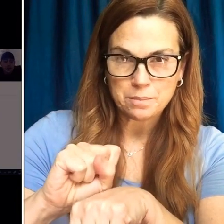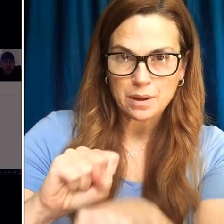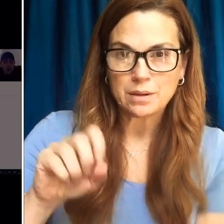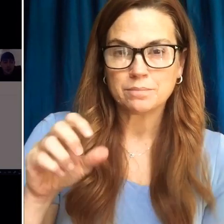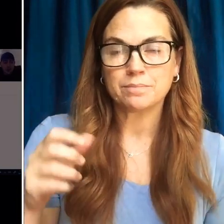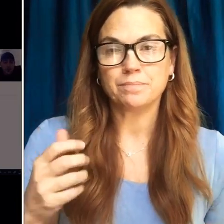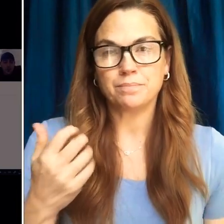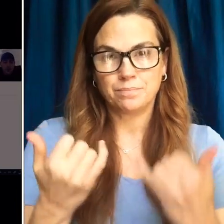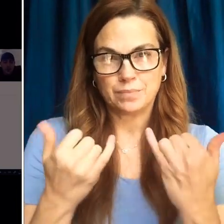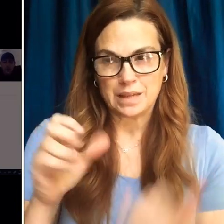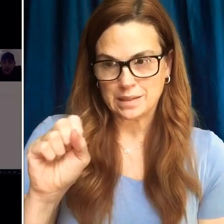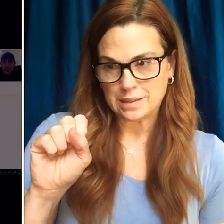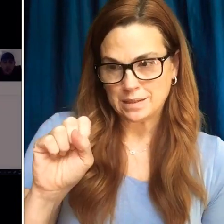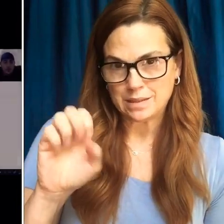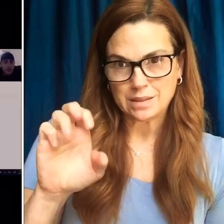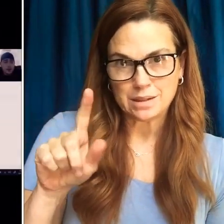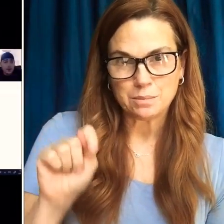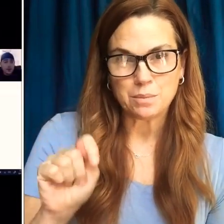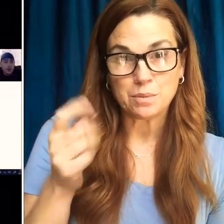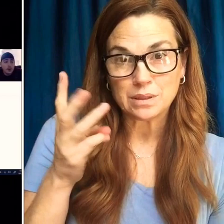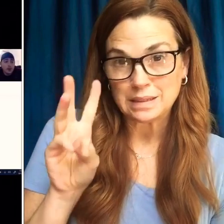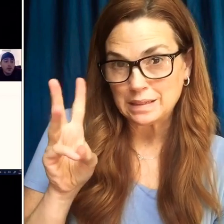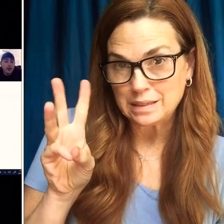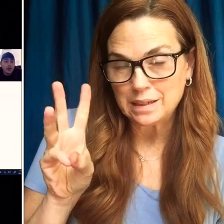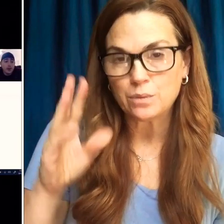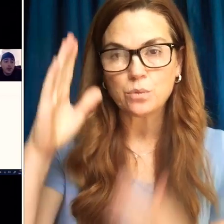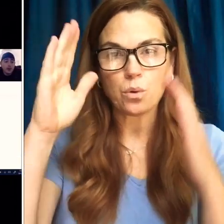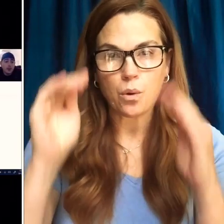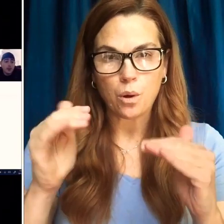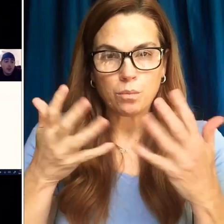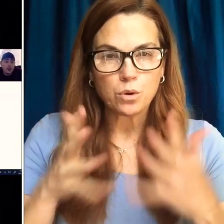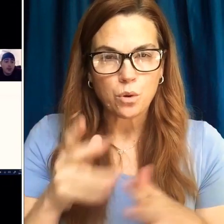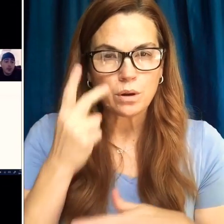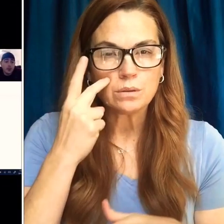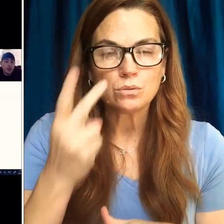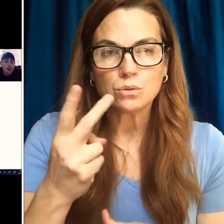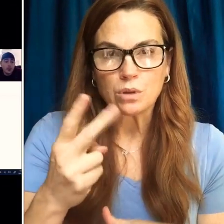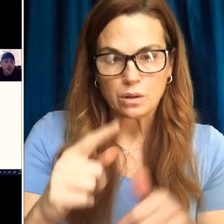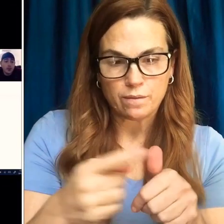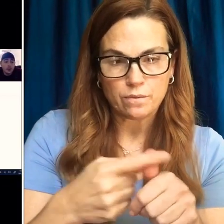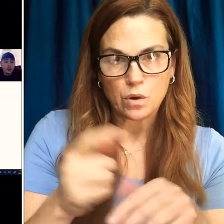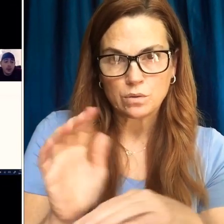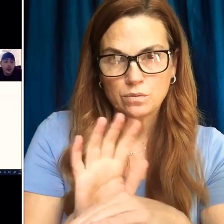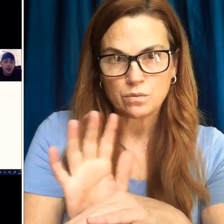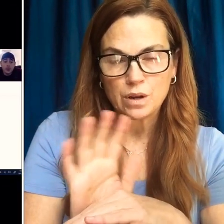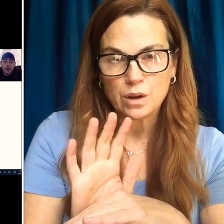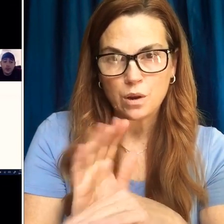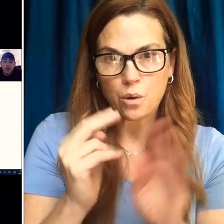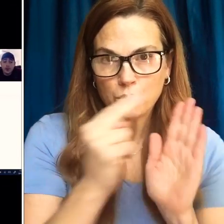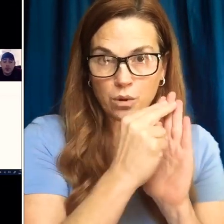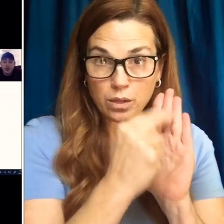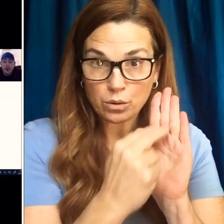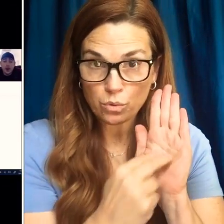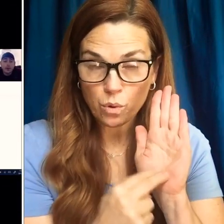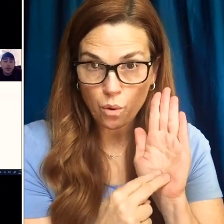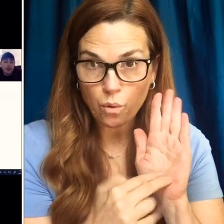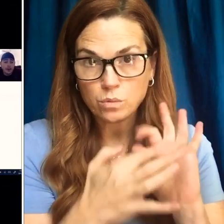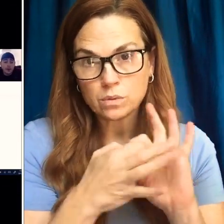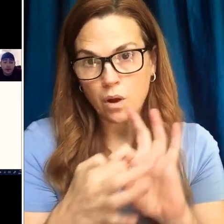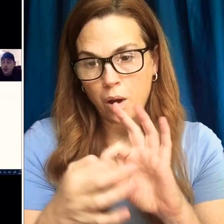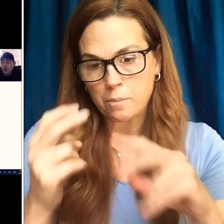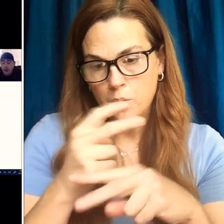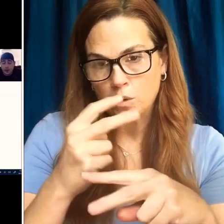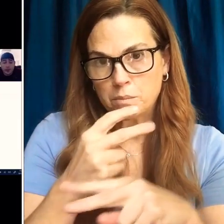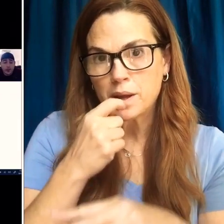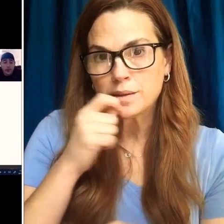Today is Wednesday, September the 16th. Hopefully you've already had a chance to watch this first video, multiplying decimal notes, and you copied down the